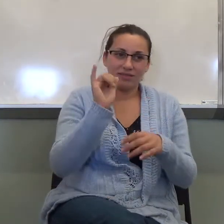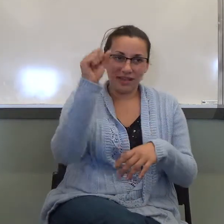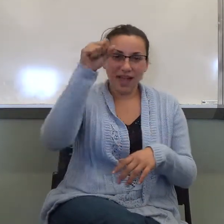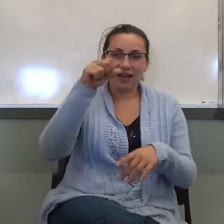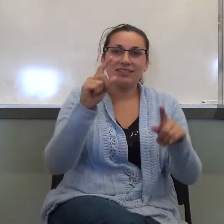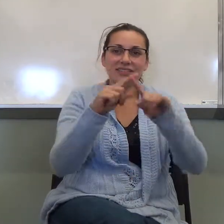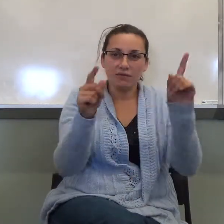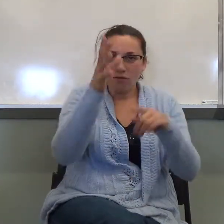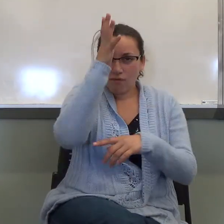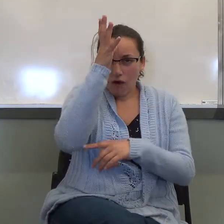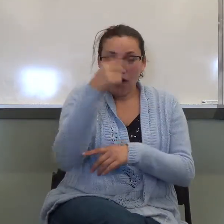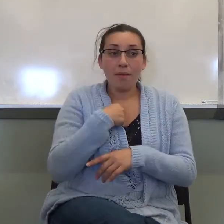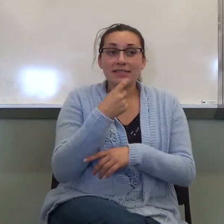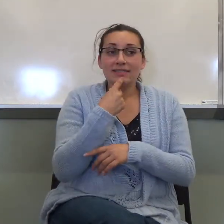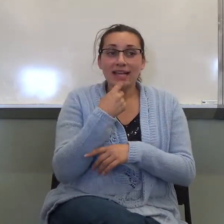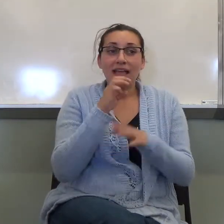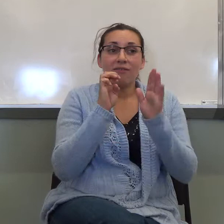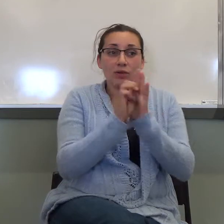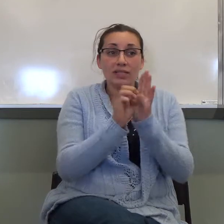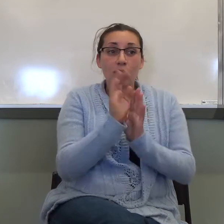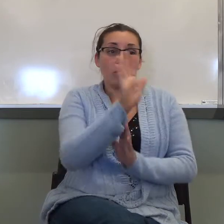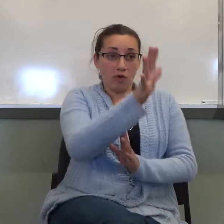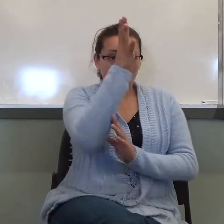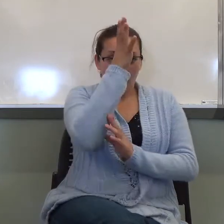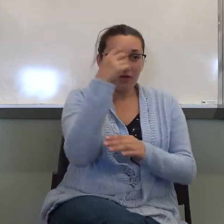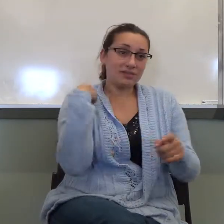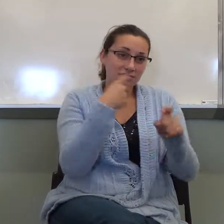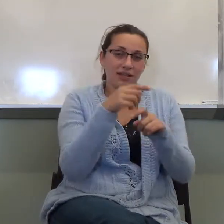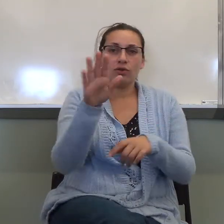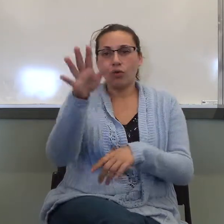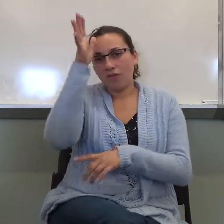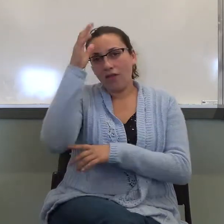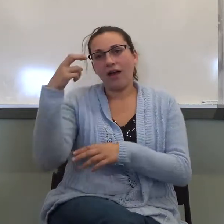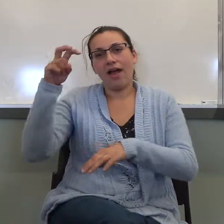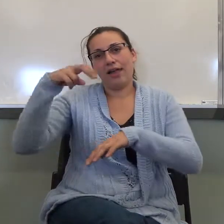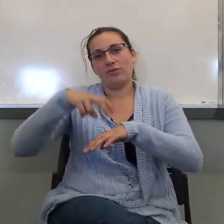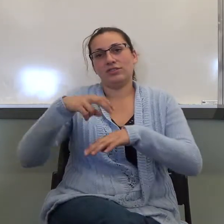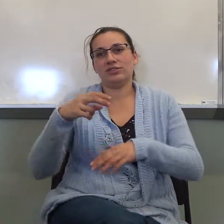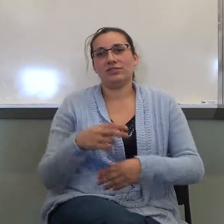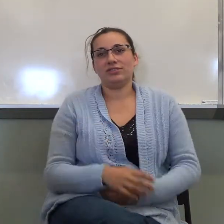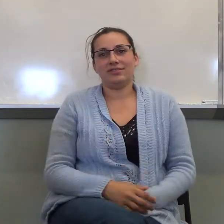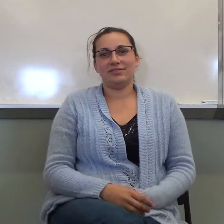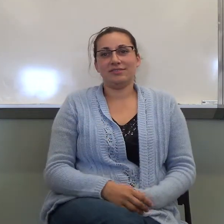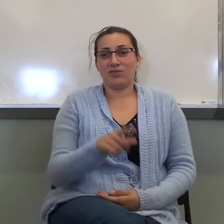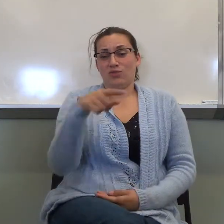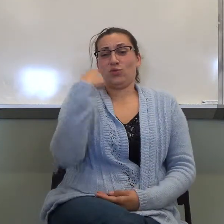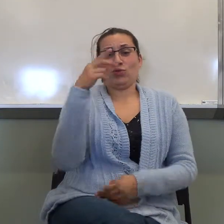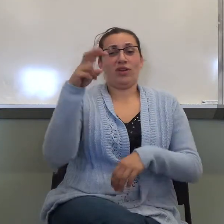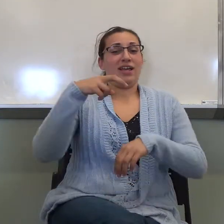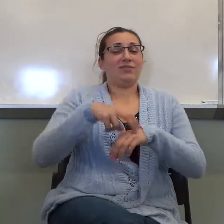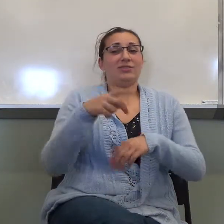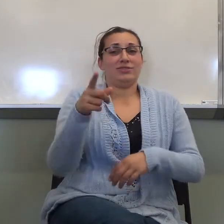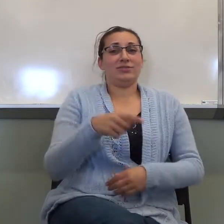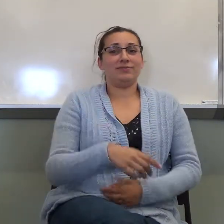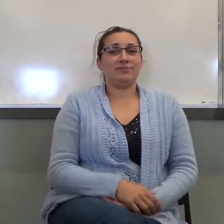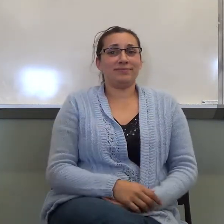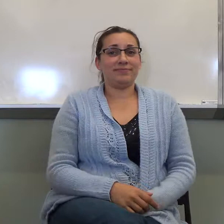Now, once again, the recommendation is go to the LCD to begin with, because that way you can be absolutely sure which is the larger and which is the